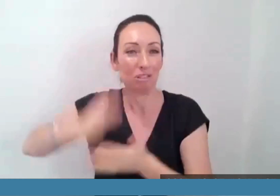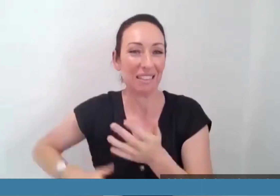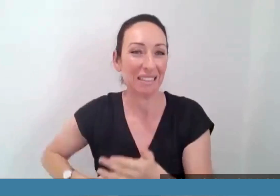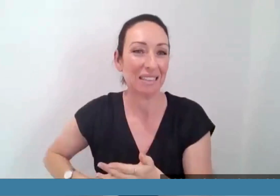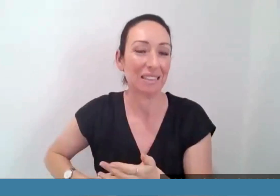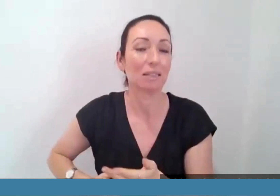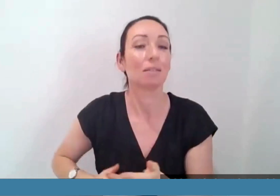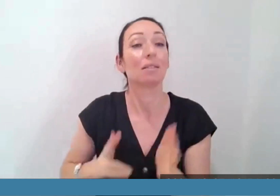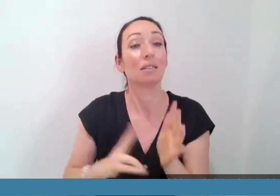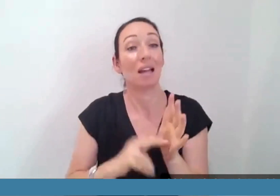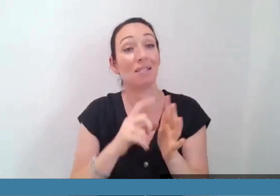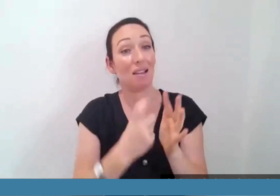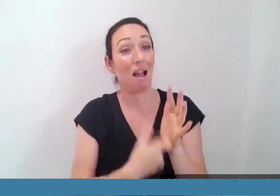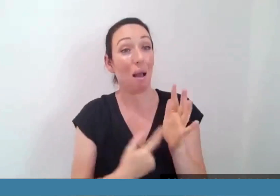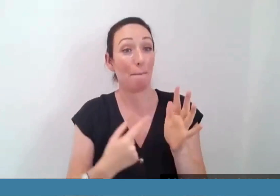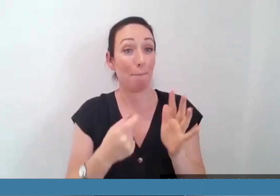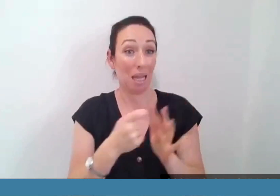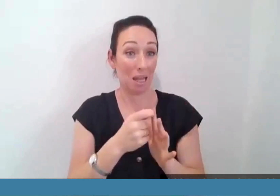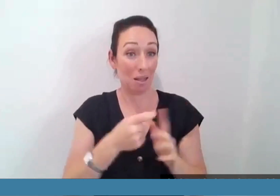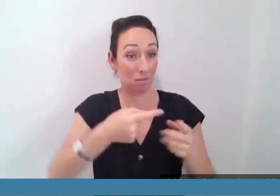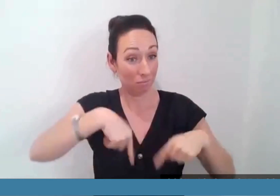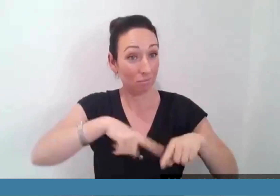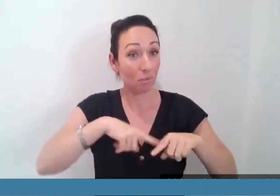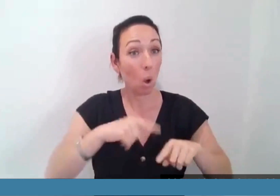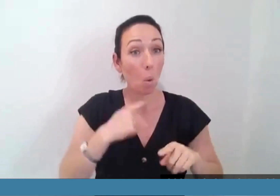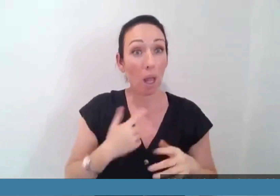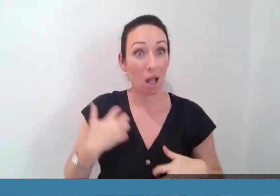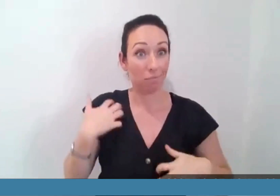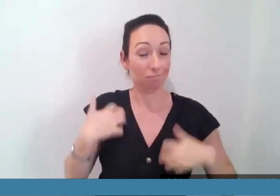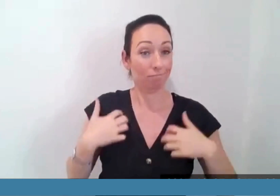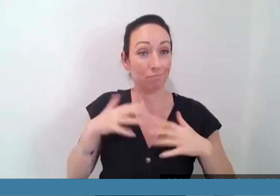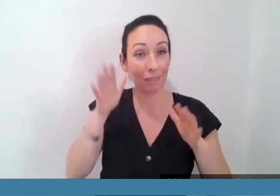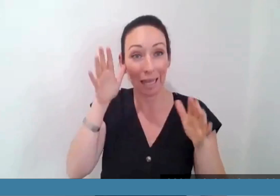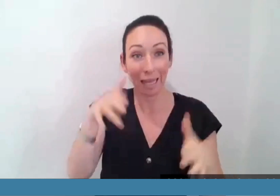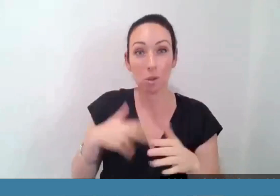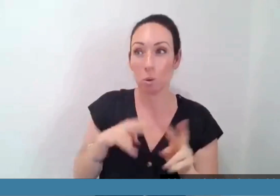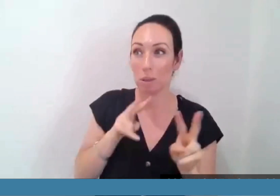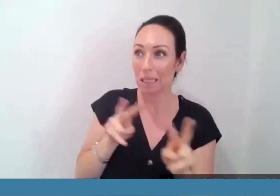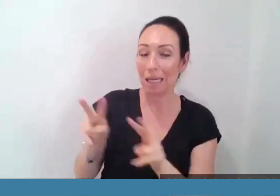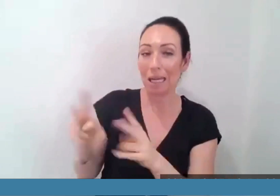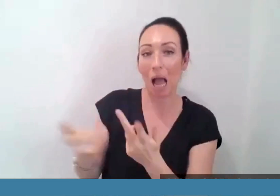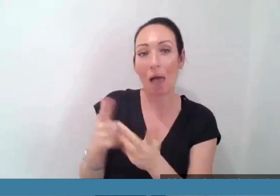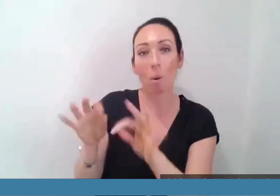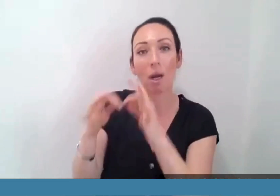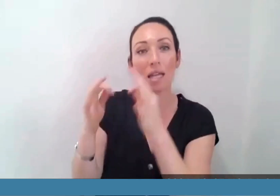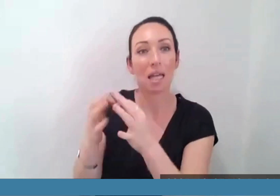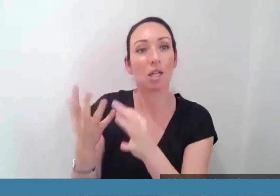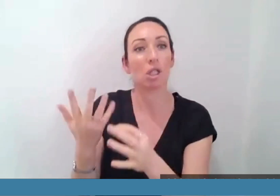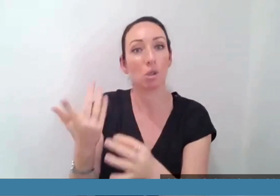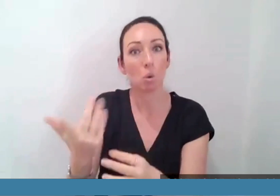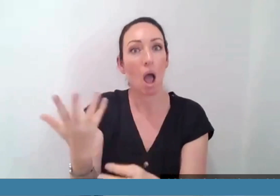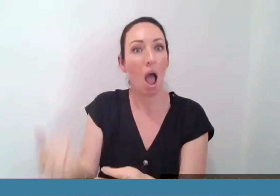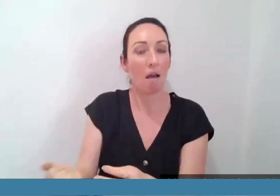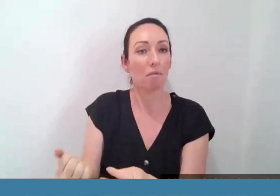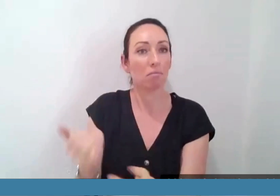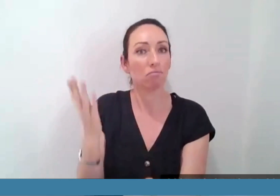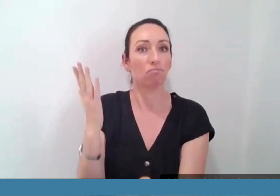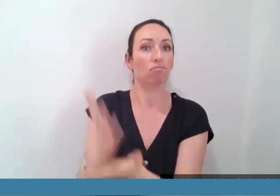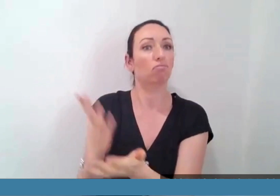NDRP is very keen to see non-academic organisations who have relevant expertise being